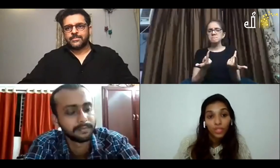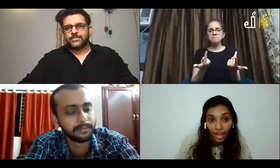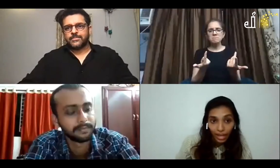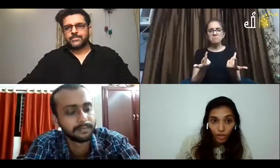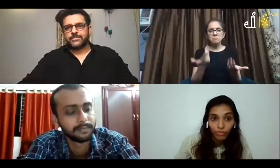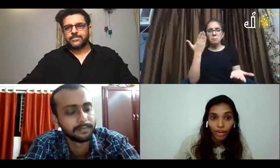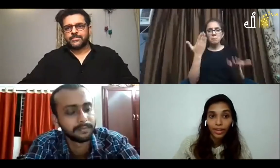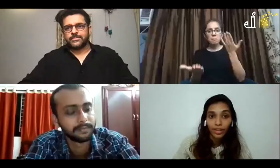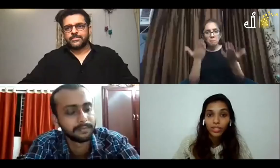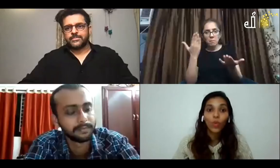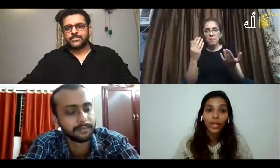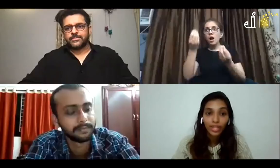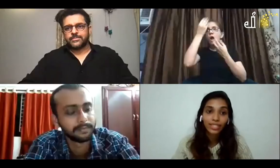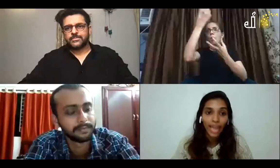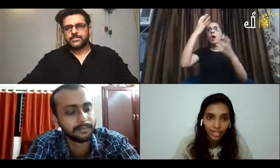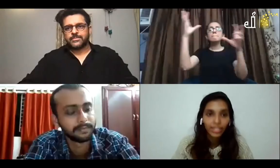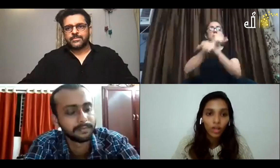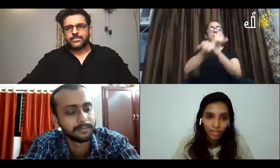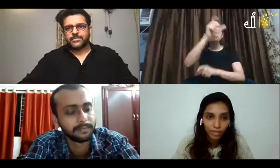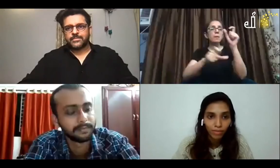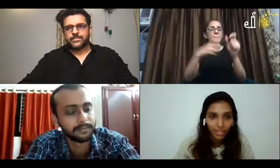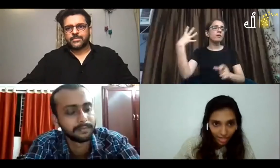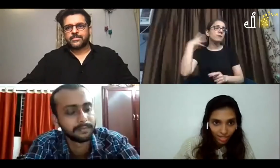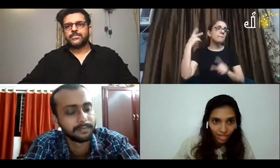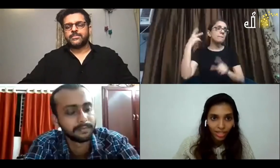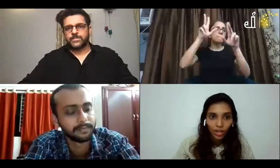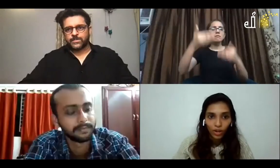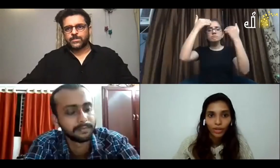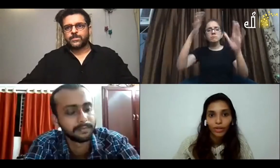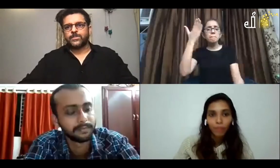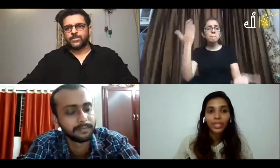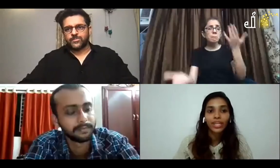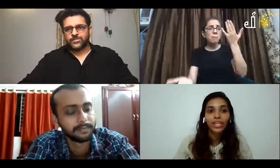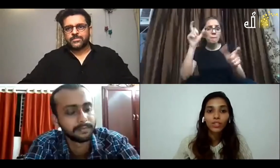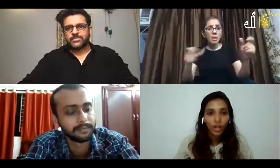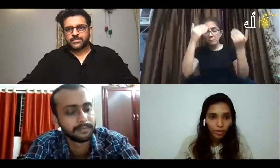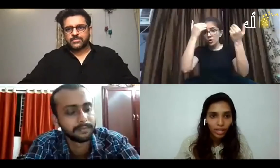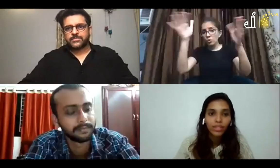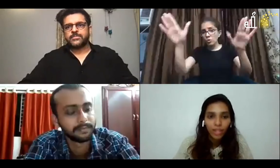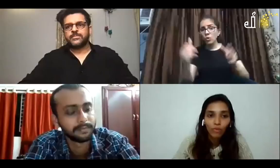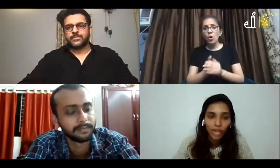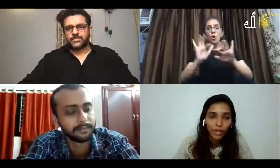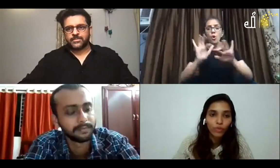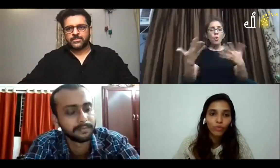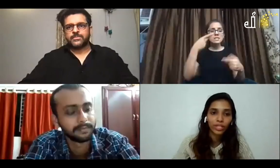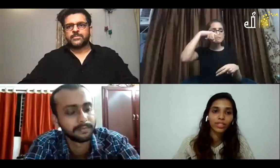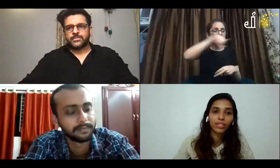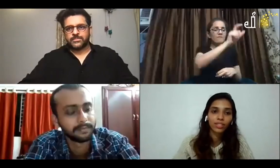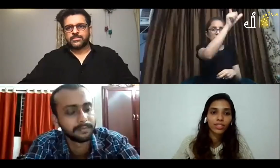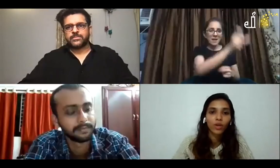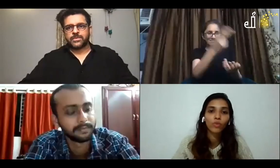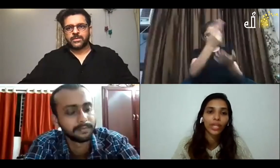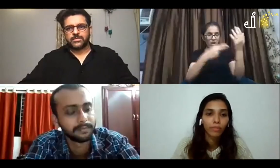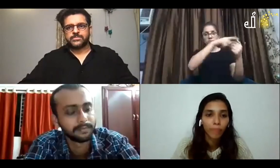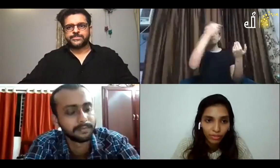to lack of awareness what exactly cochlear implant is, or maybe he's not aware of what it